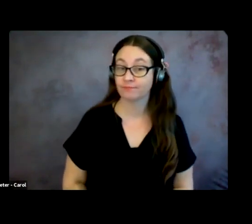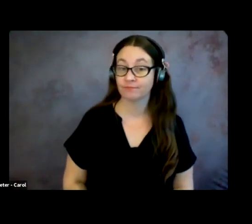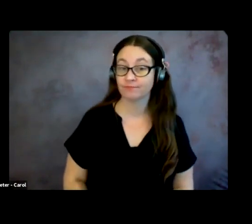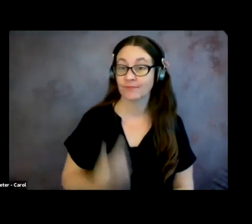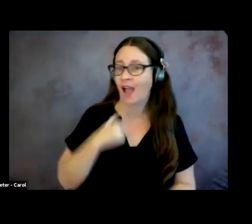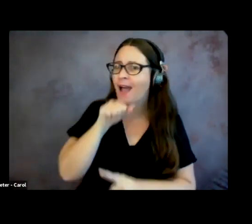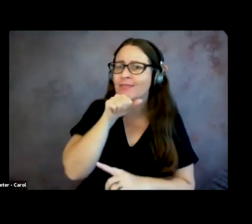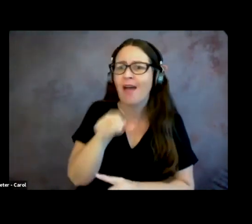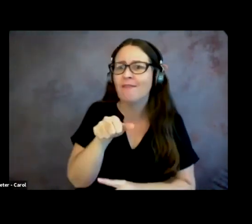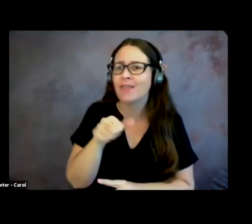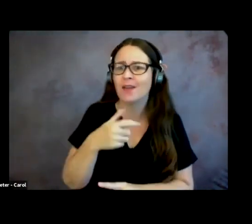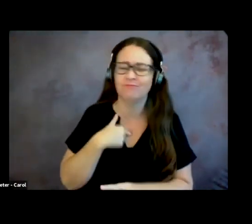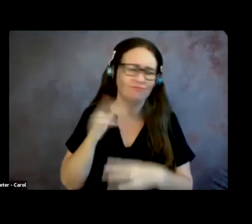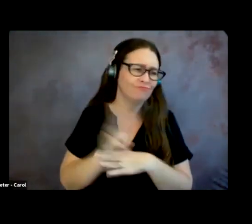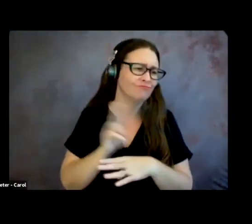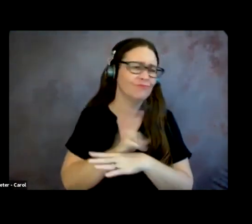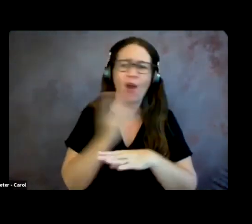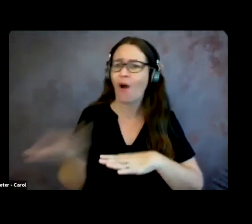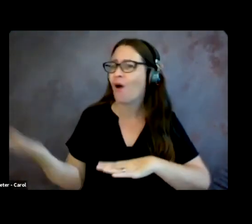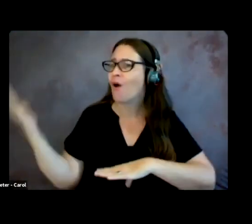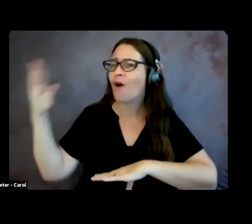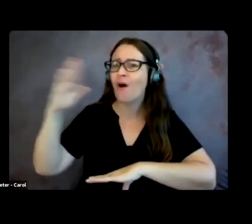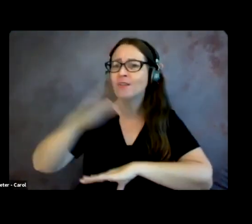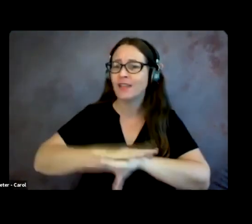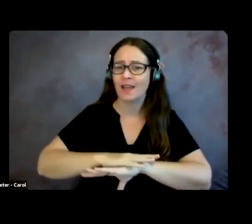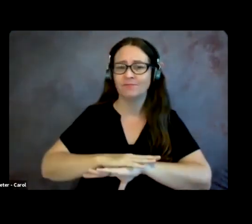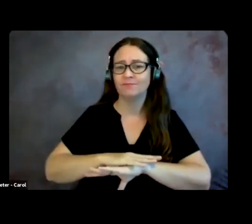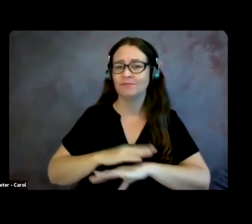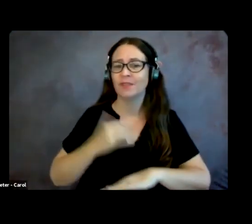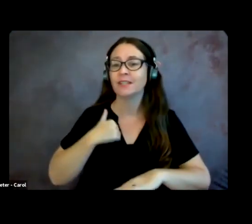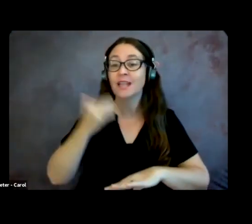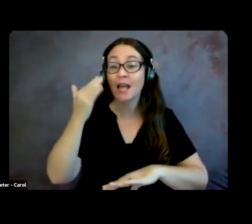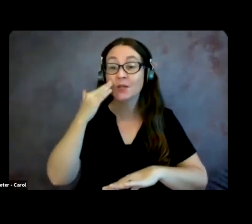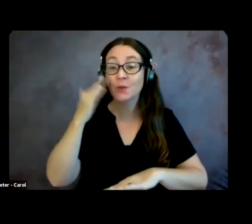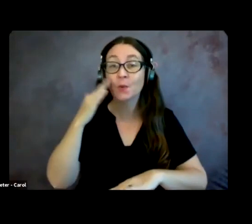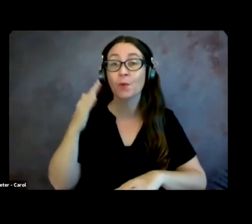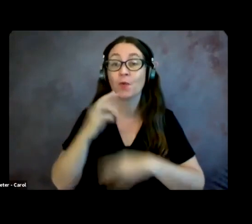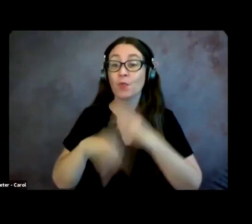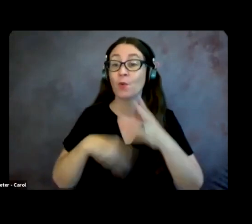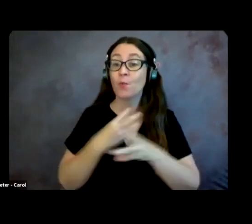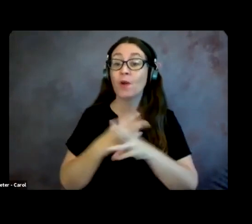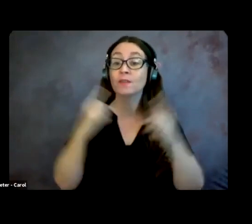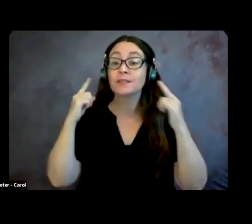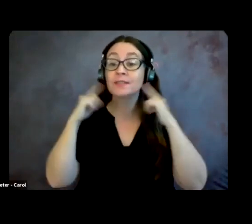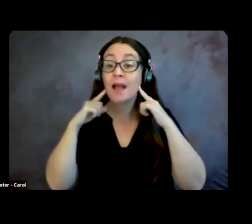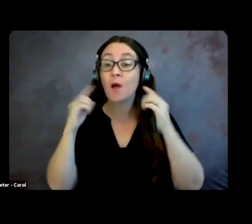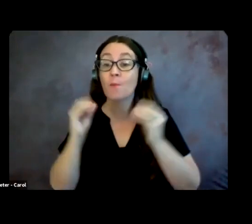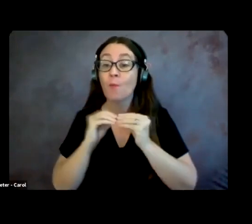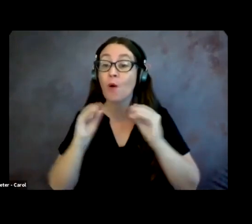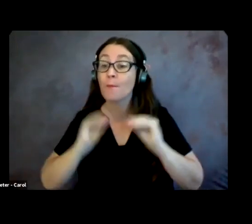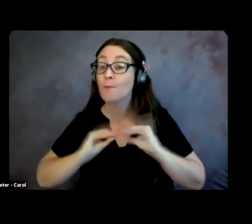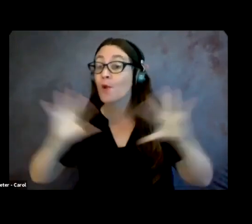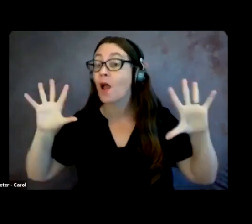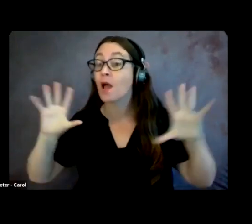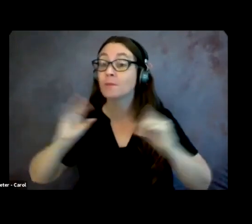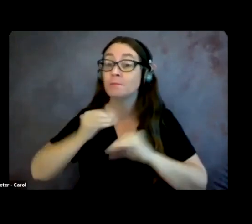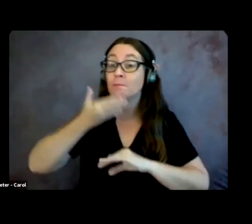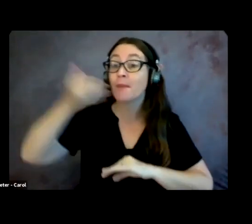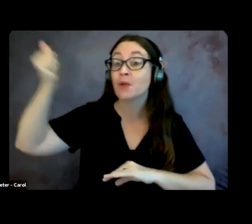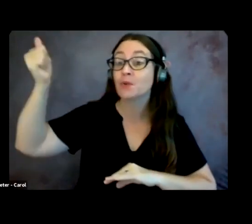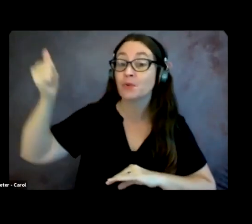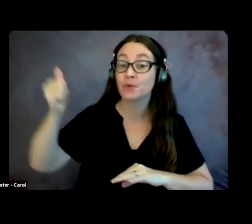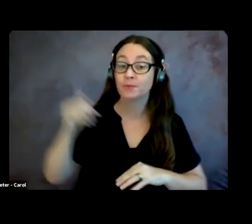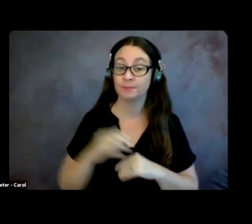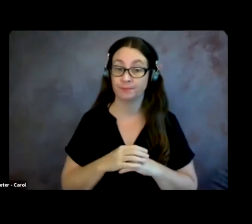them all day because I knew that they made the world sound brighter and better. Due to something